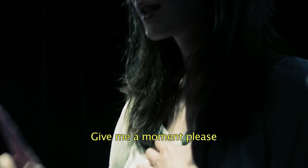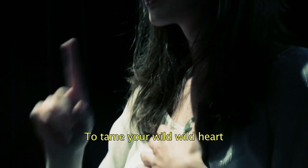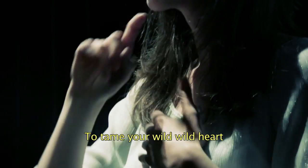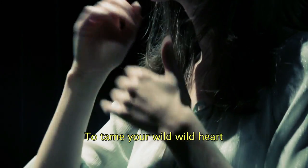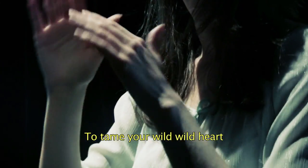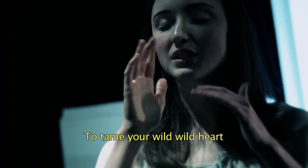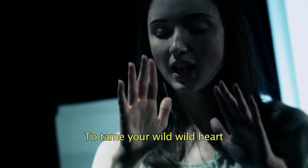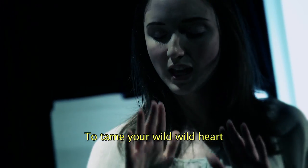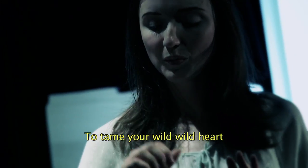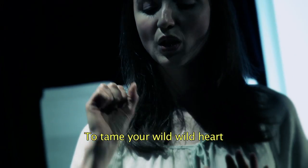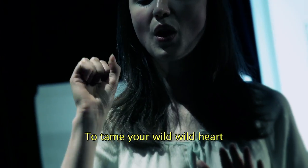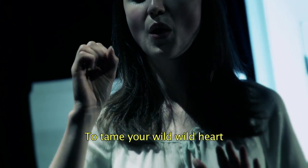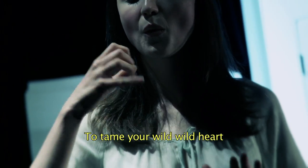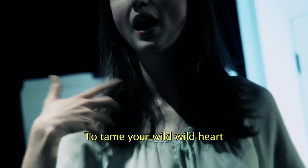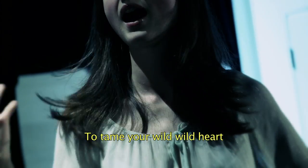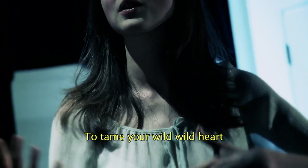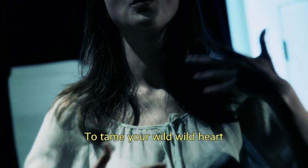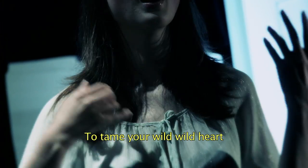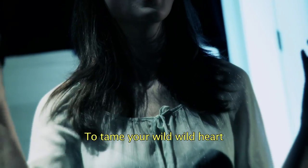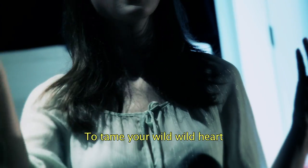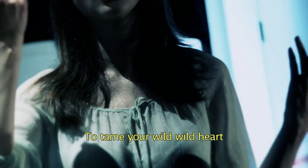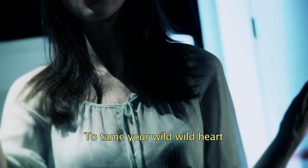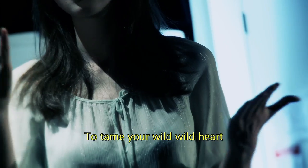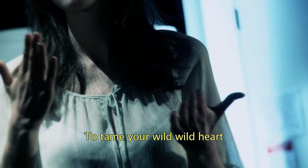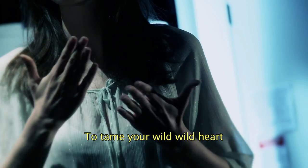To tame your wild, wild heart